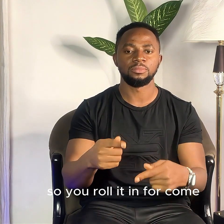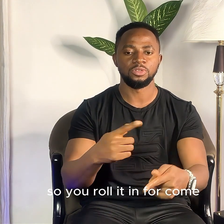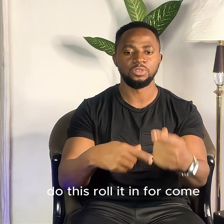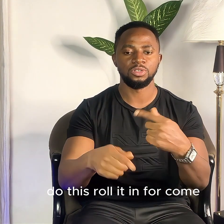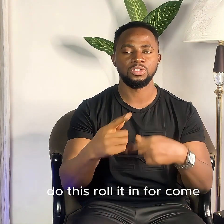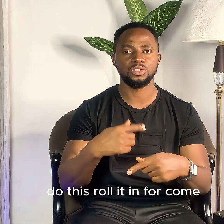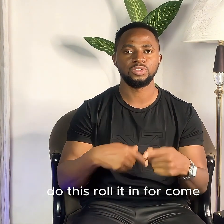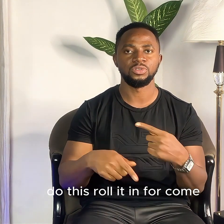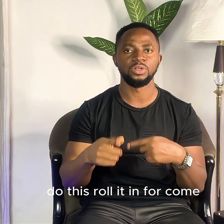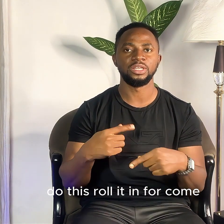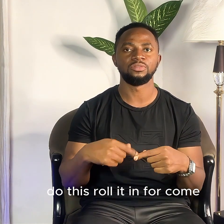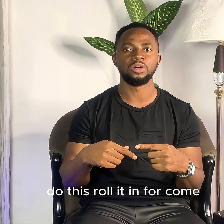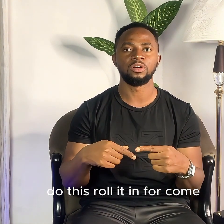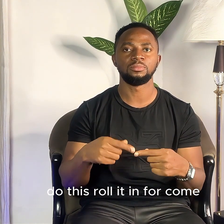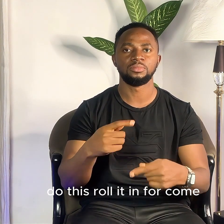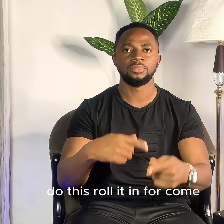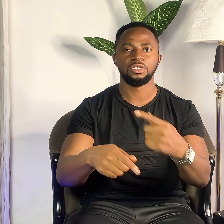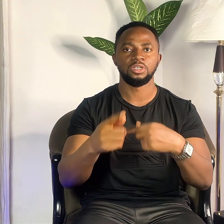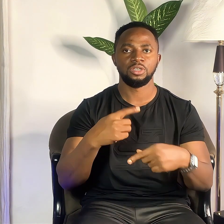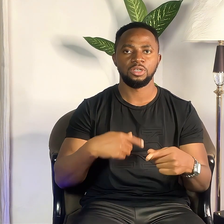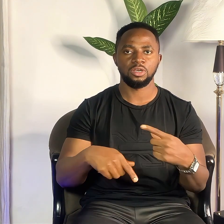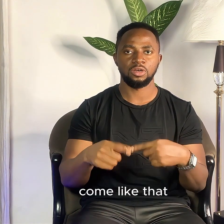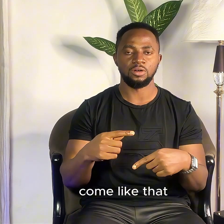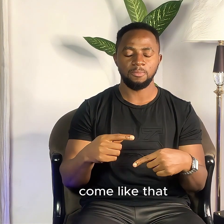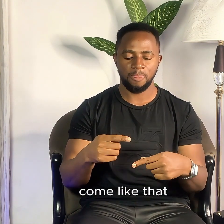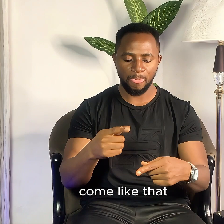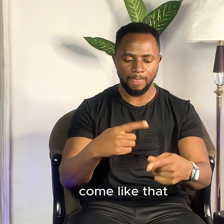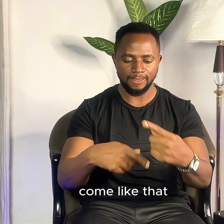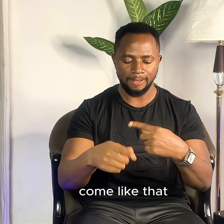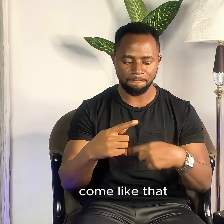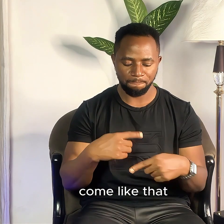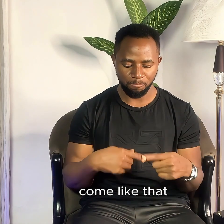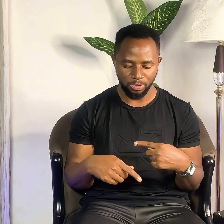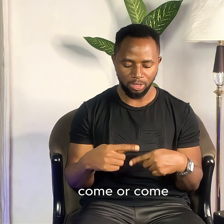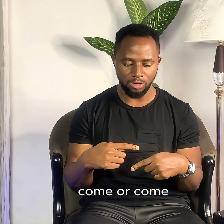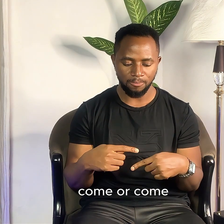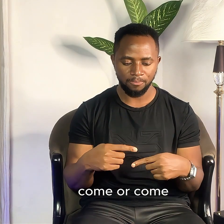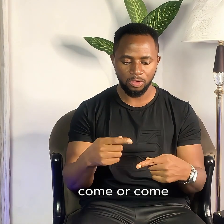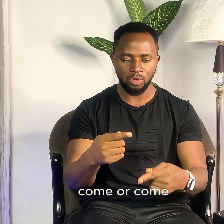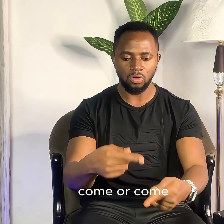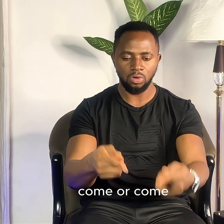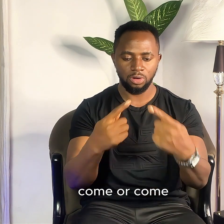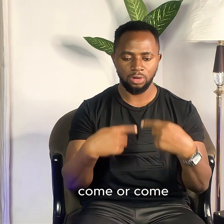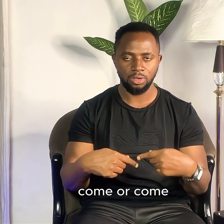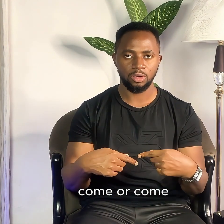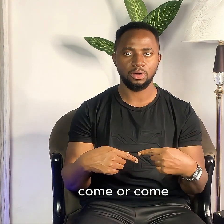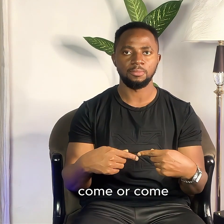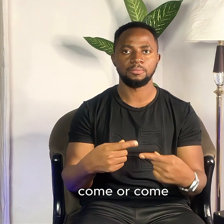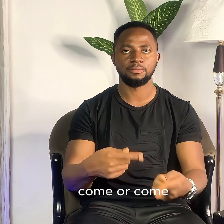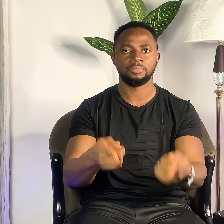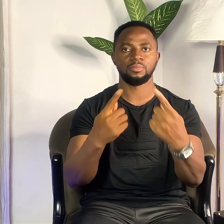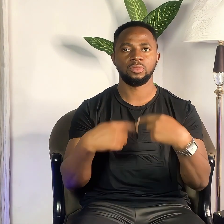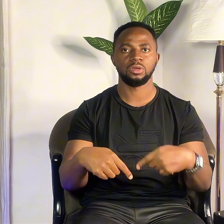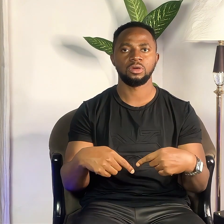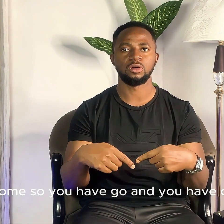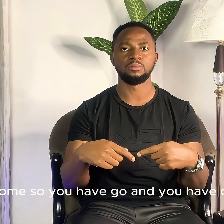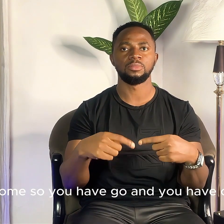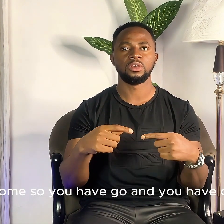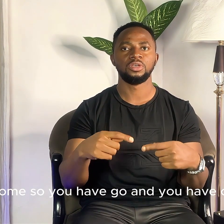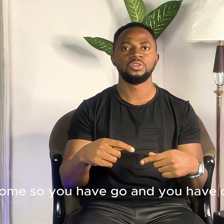Do this, roll it in for come, come, like that, come, or come, come. So you